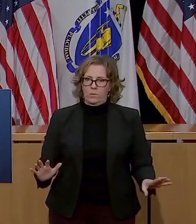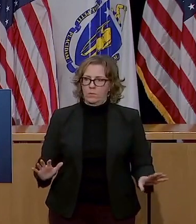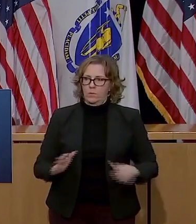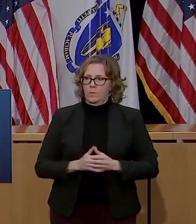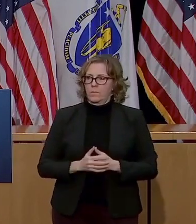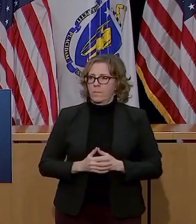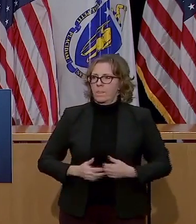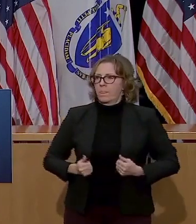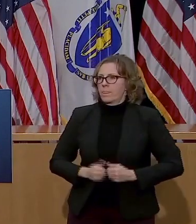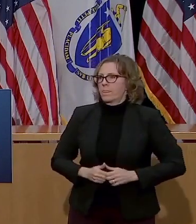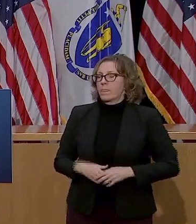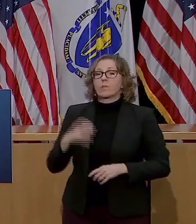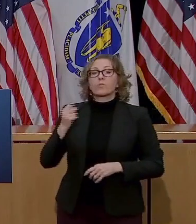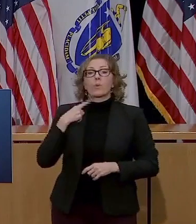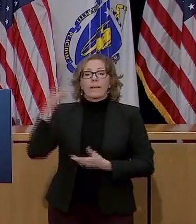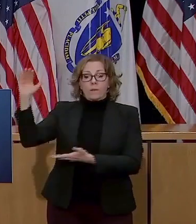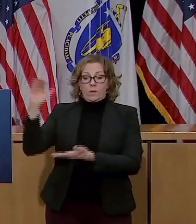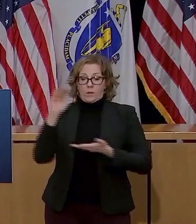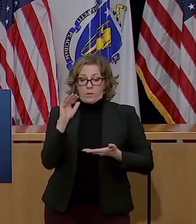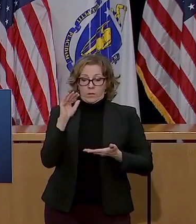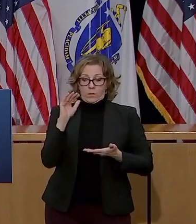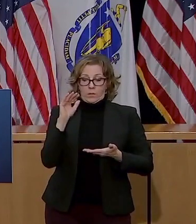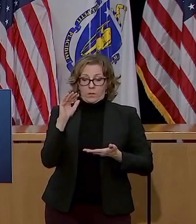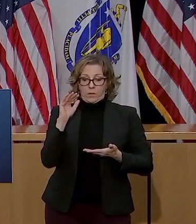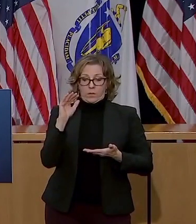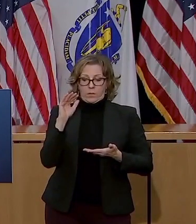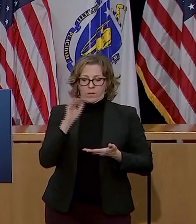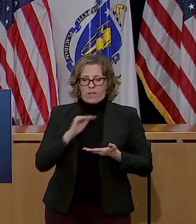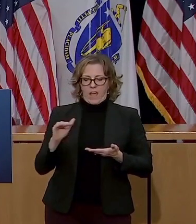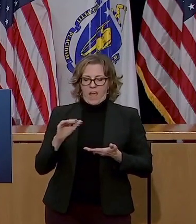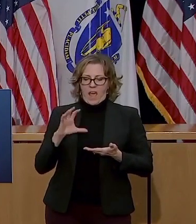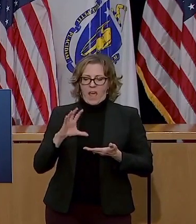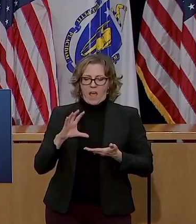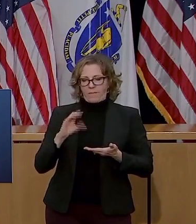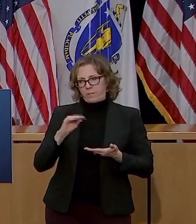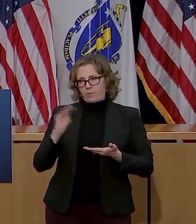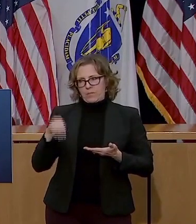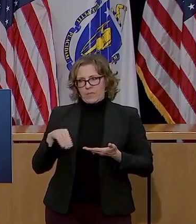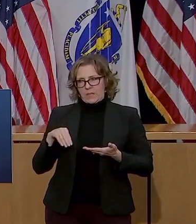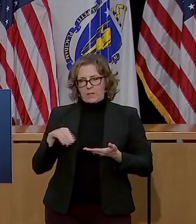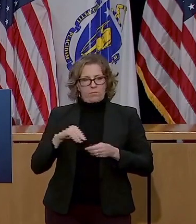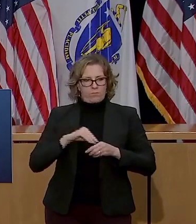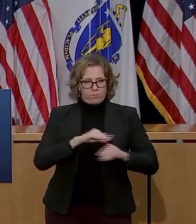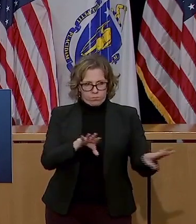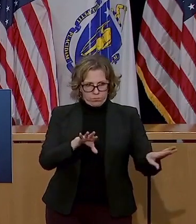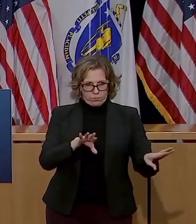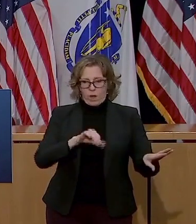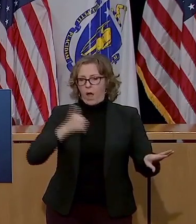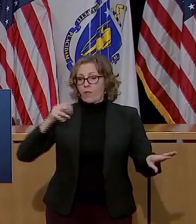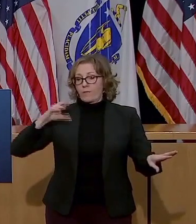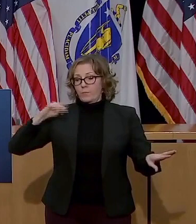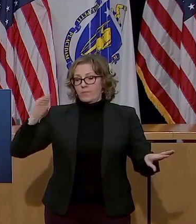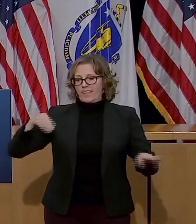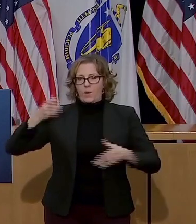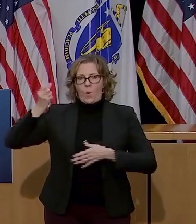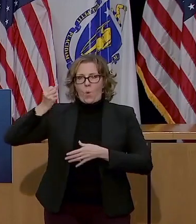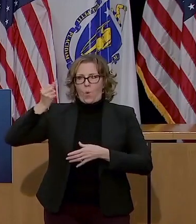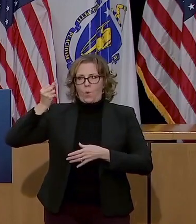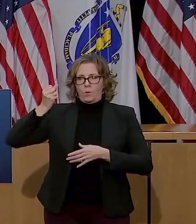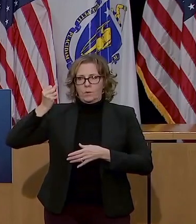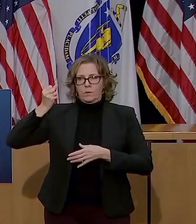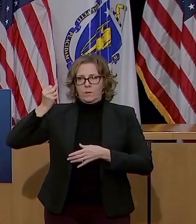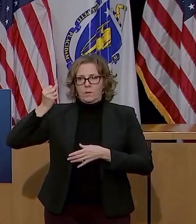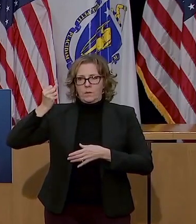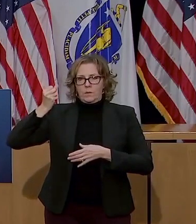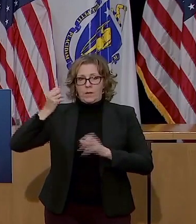than 50% has been administered. So hospitals are holding it, nursing homes are holding it, and they're not getting shots. Can you pull it